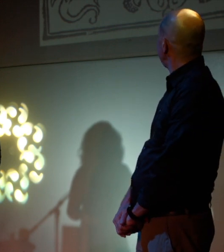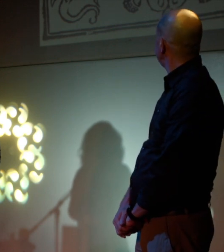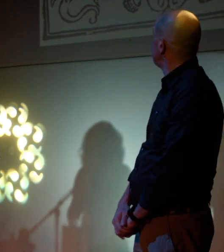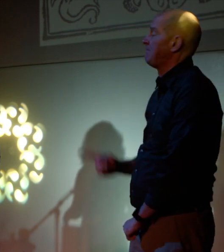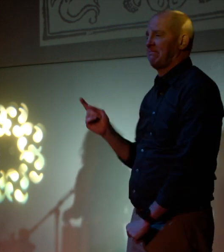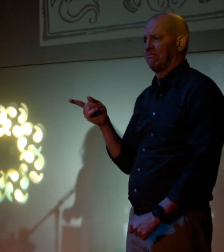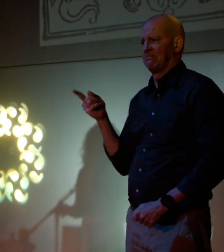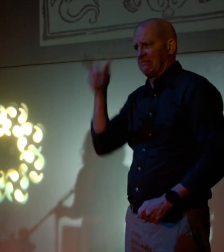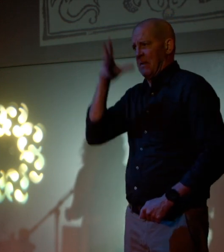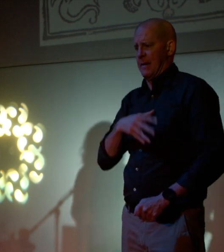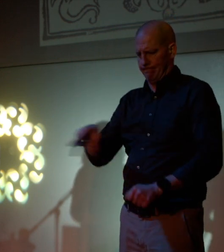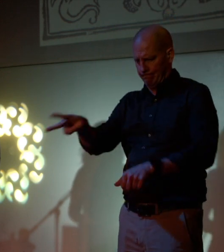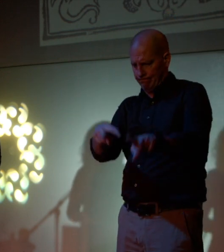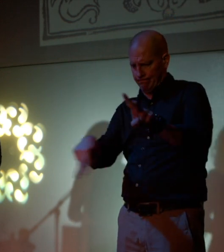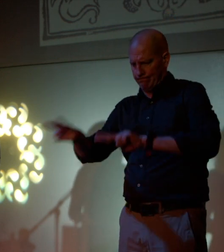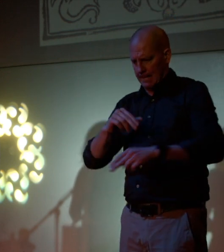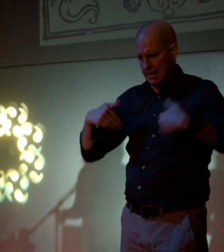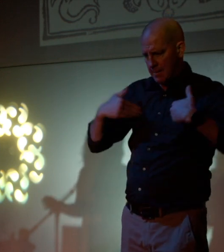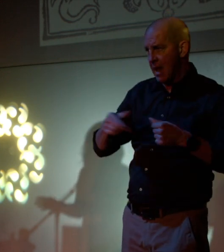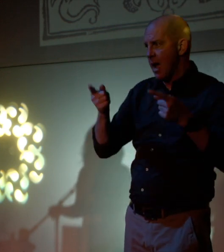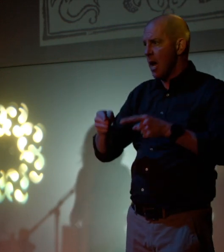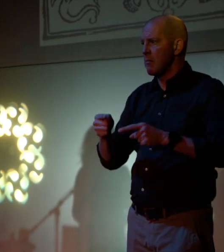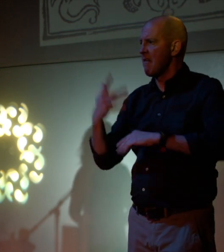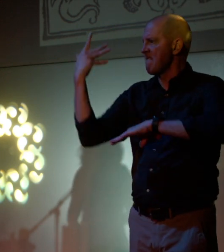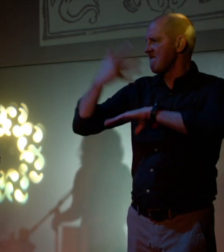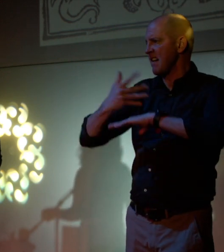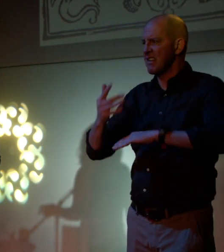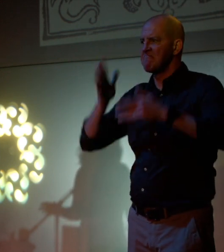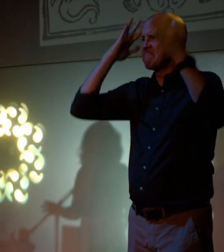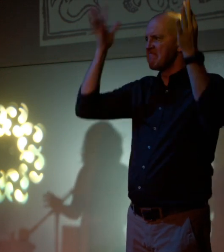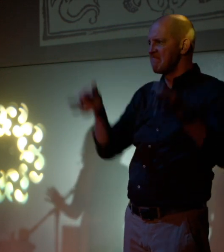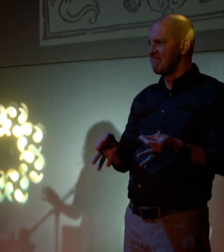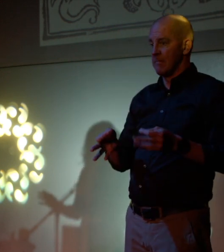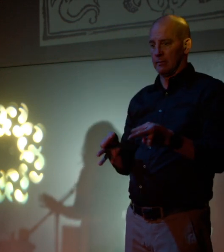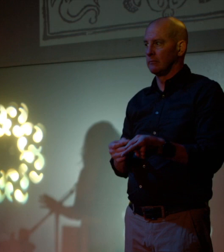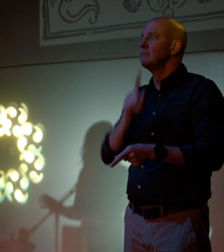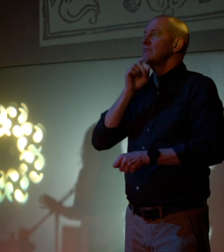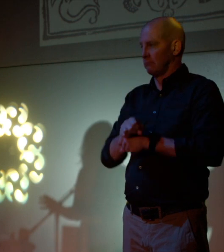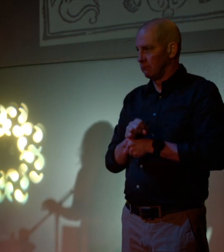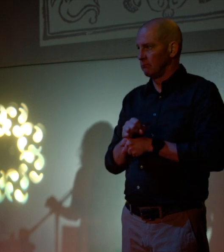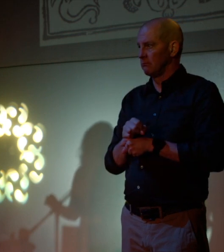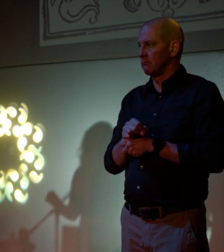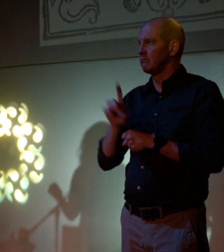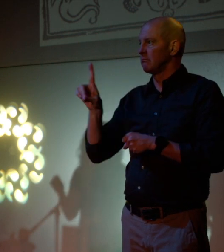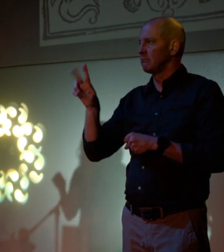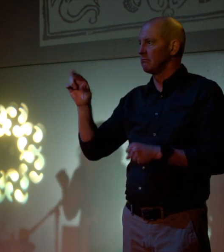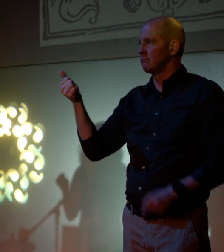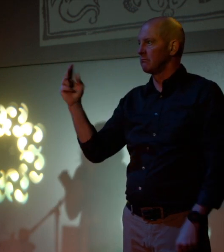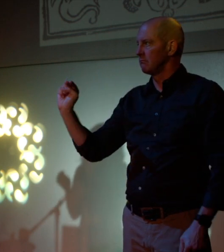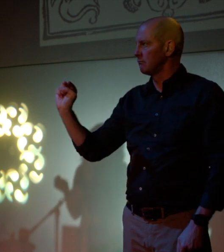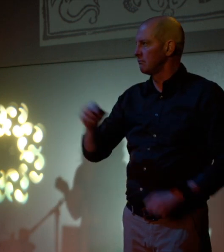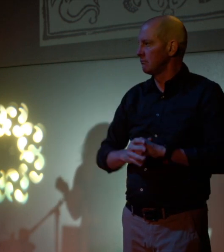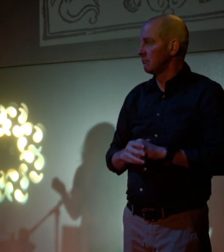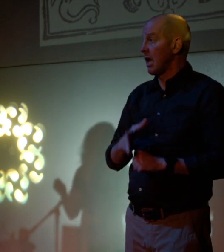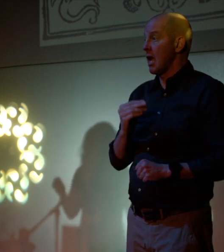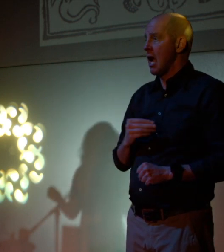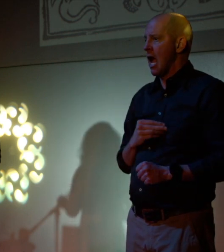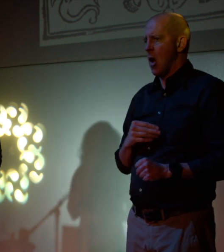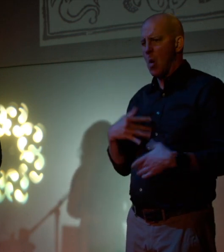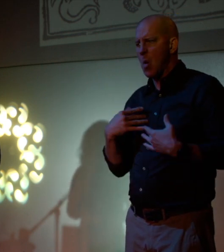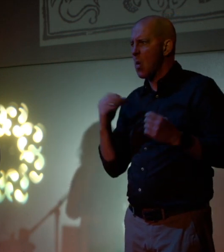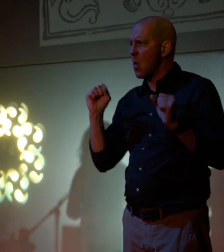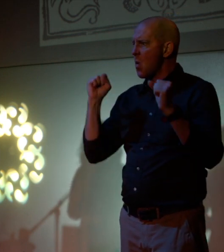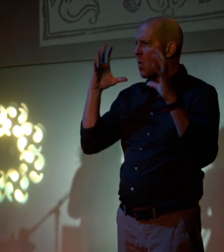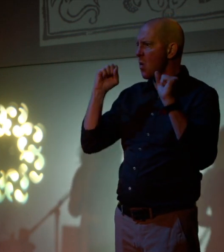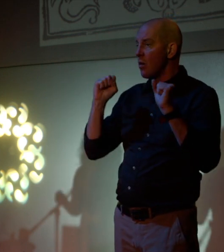He examined the mighty beast and pronounced within just 5 days his verdict. It was real. It was a dragon. And it was a wonder,